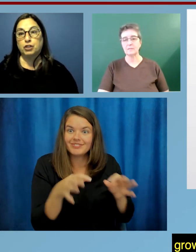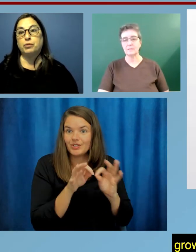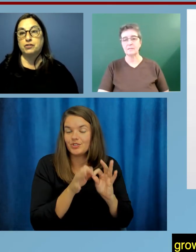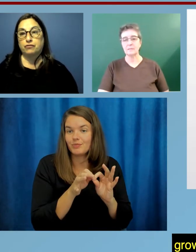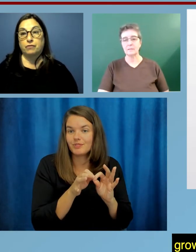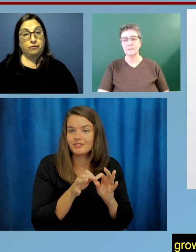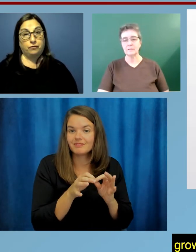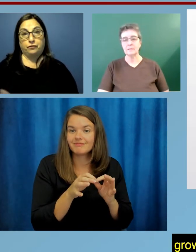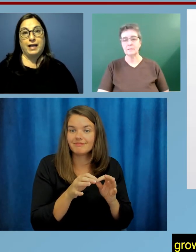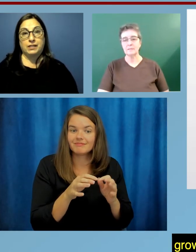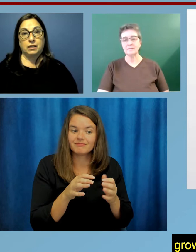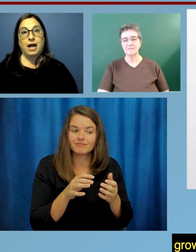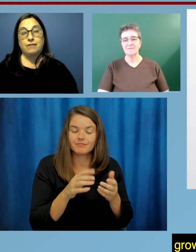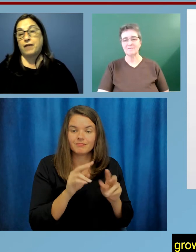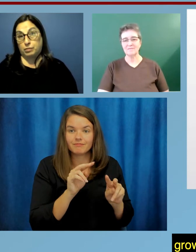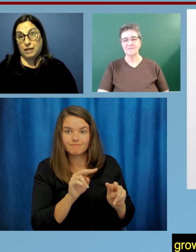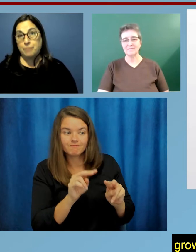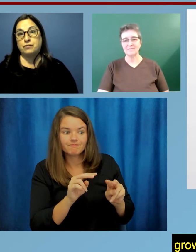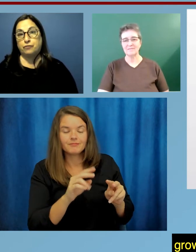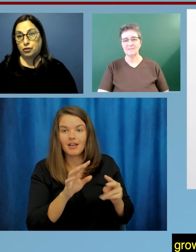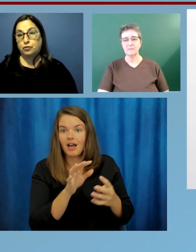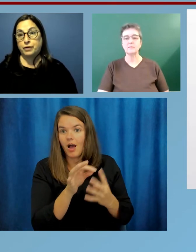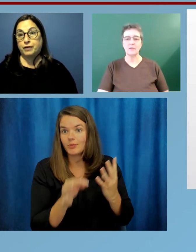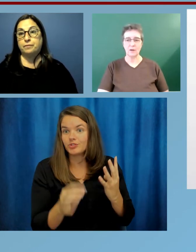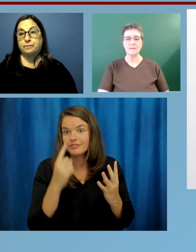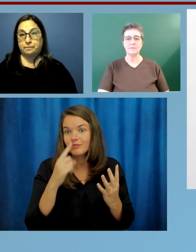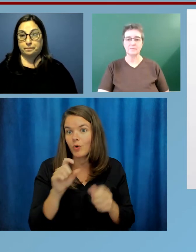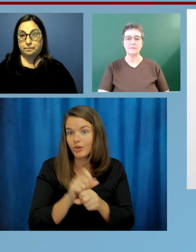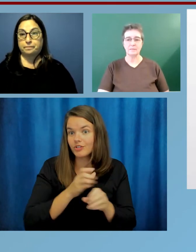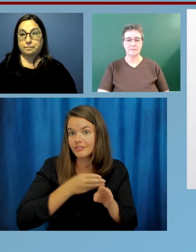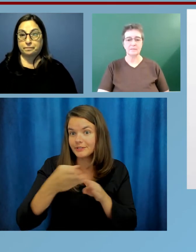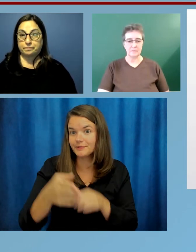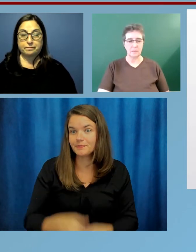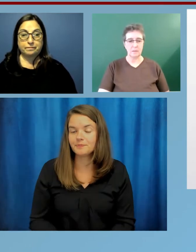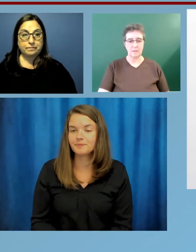of interpreters as a viable option for a career.